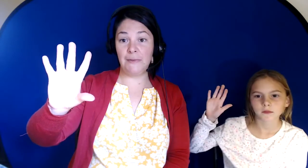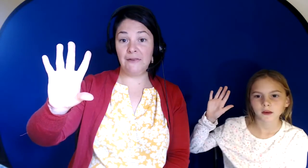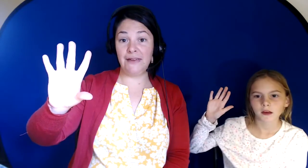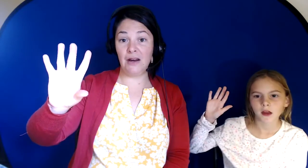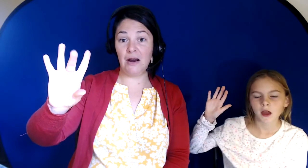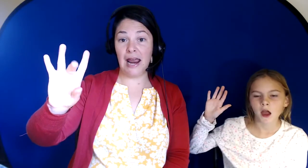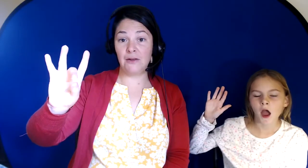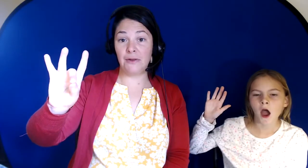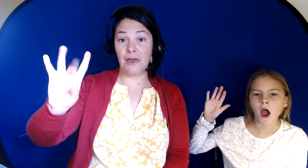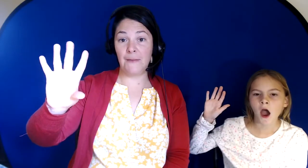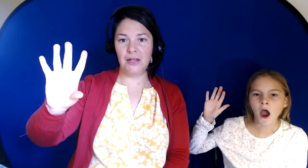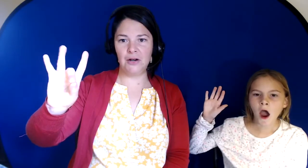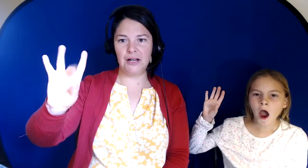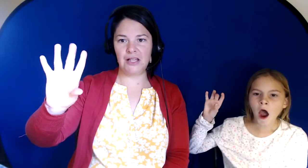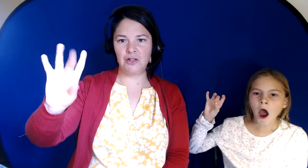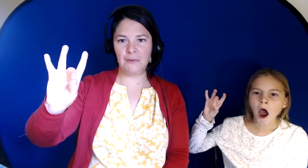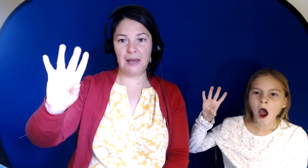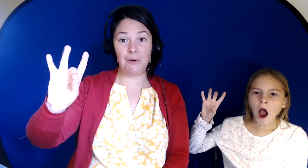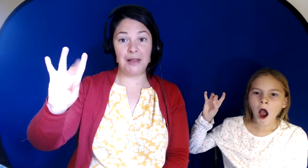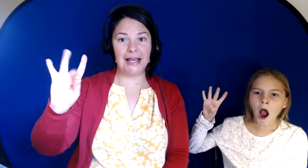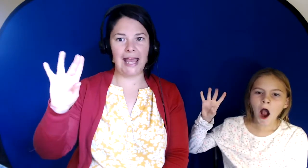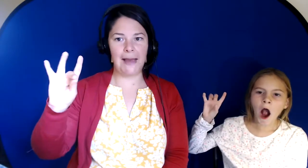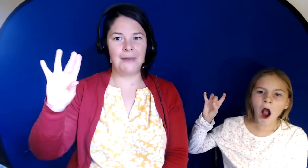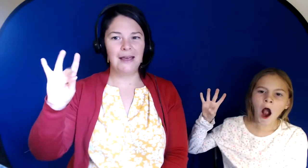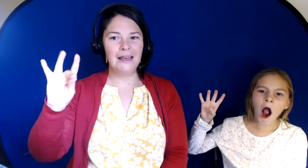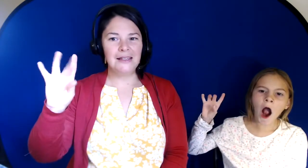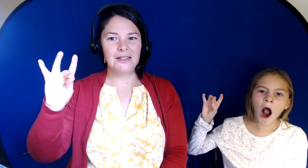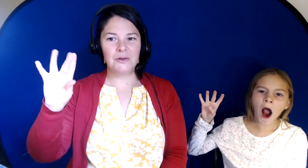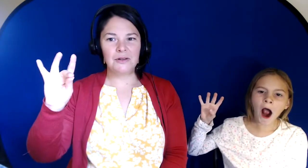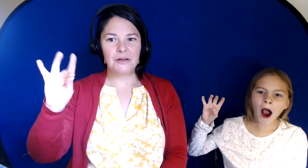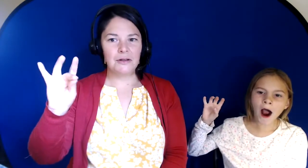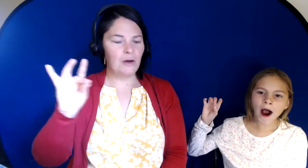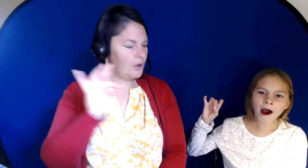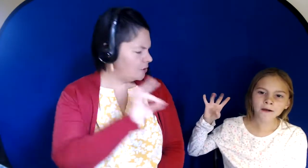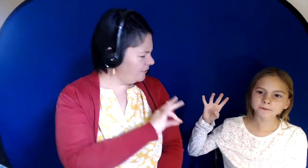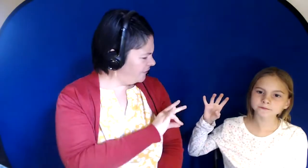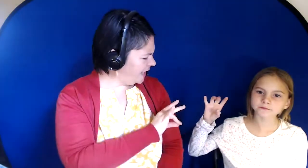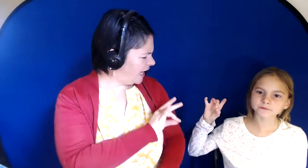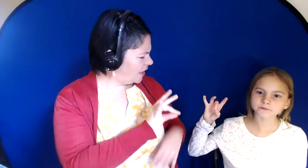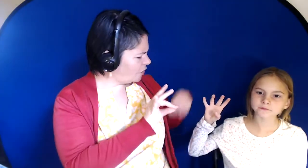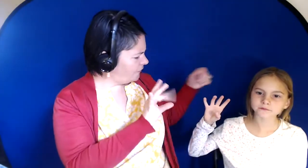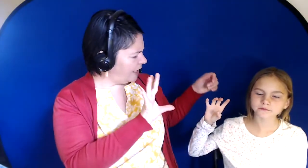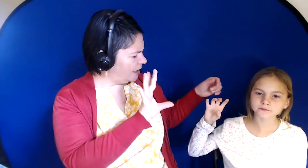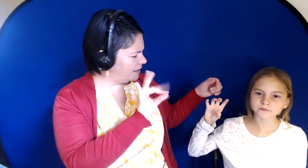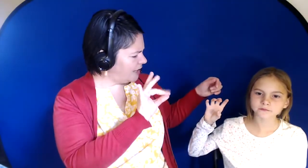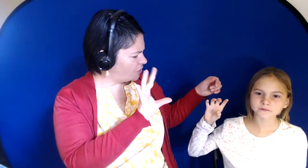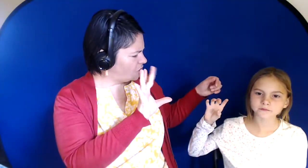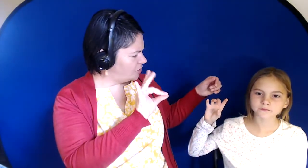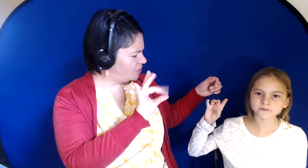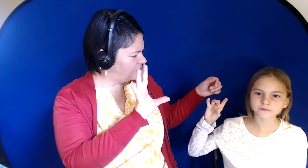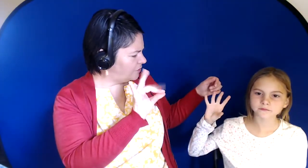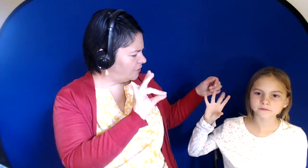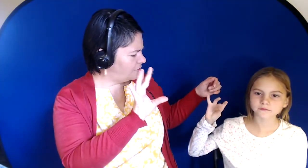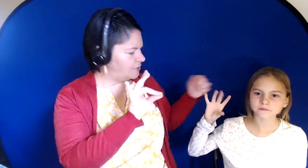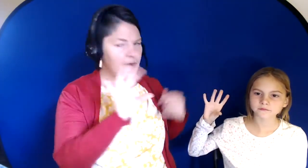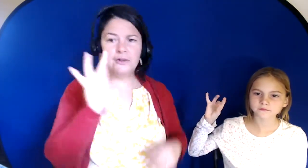finger and your thumb and you're going to touch them like we're playing a game. You're flicking. Don't flick. Touch.